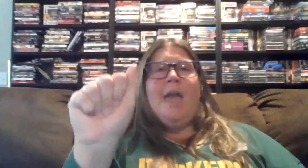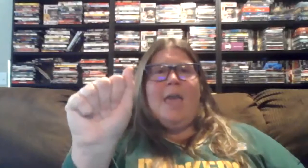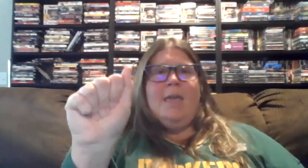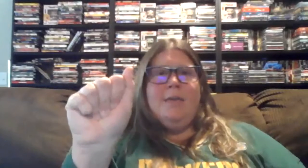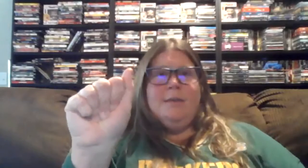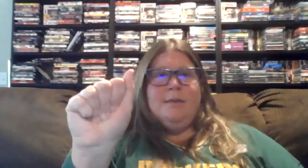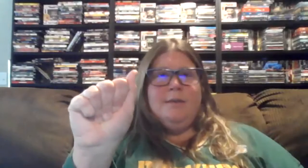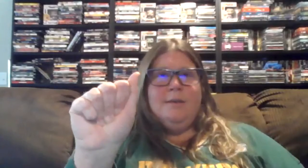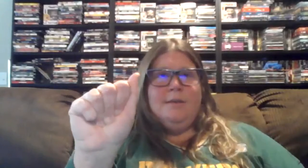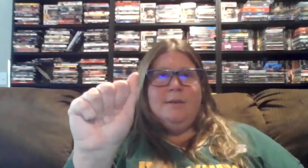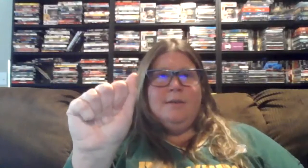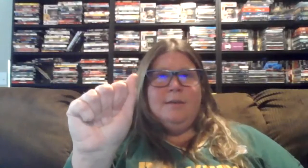A